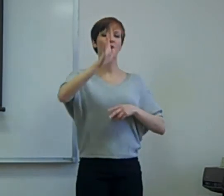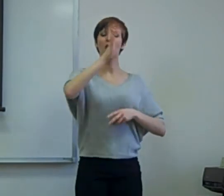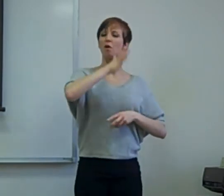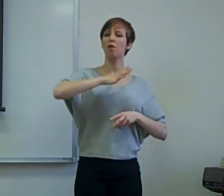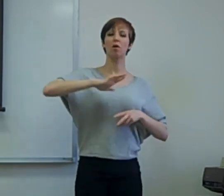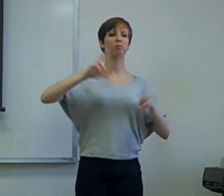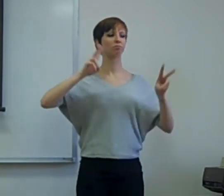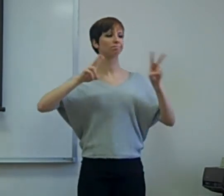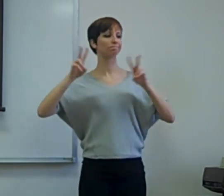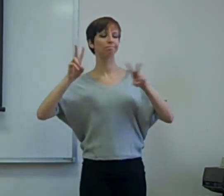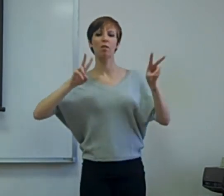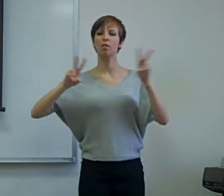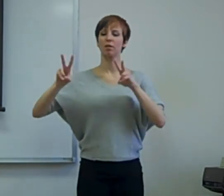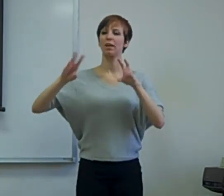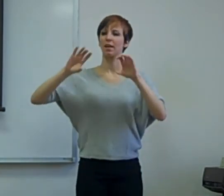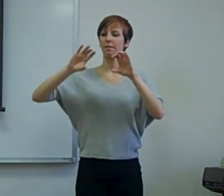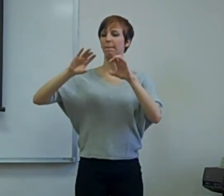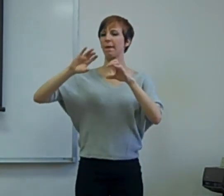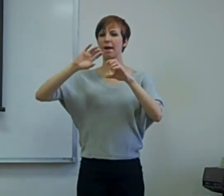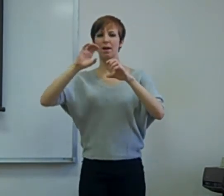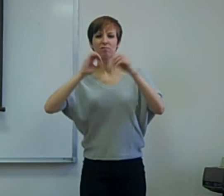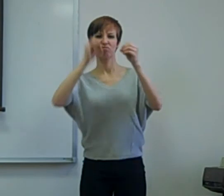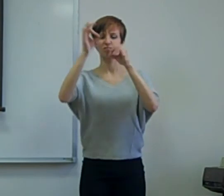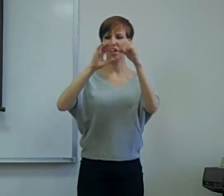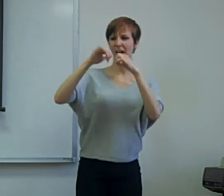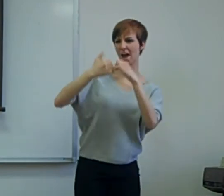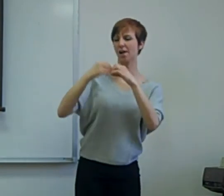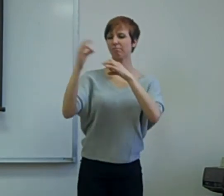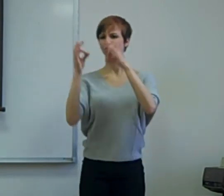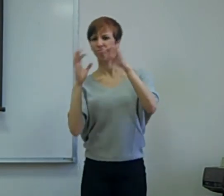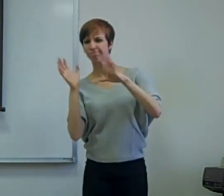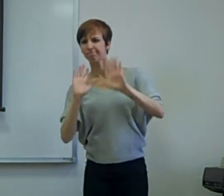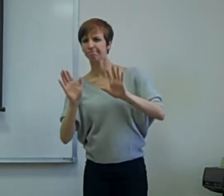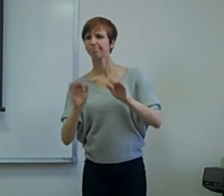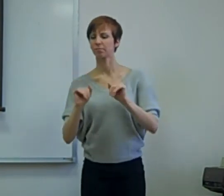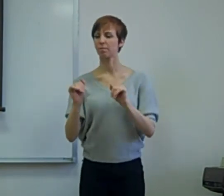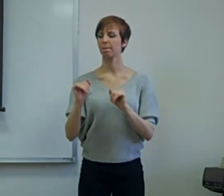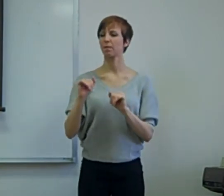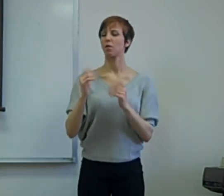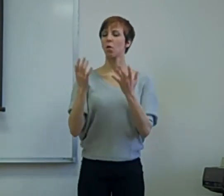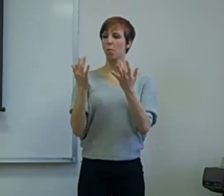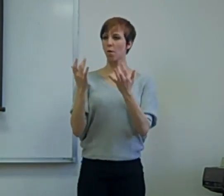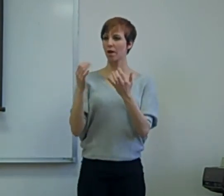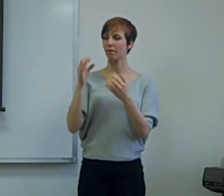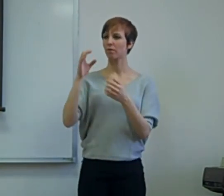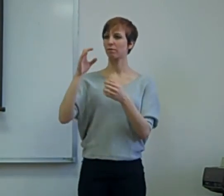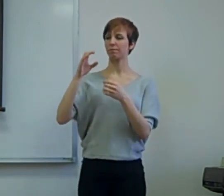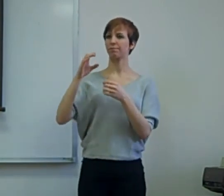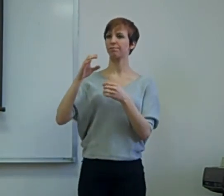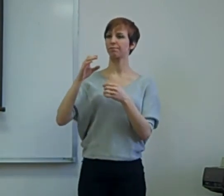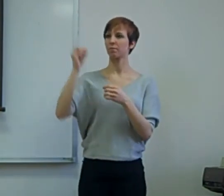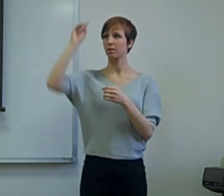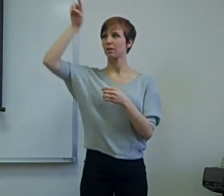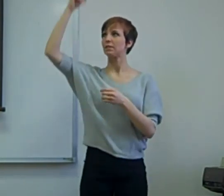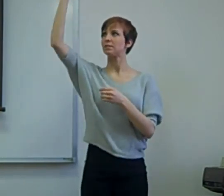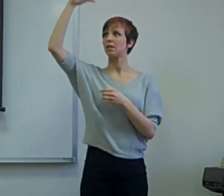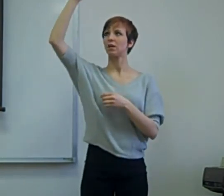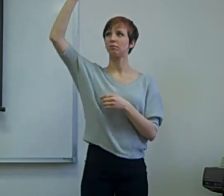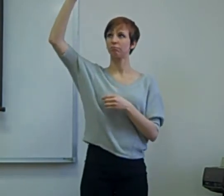and everything. And so as I'm standing there waiting for the moon to come up and the sun to go down, I happened to turn around and look at the sunset behind